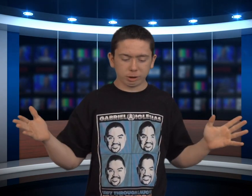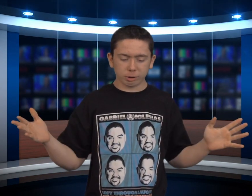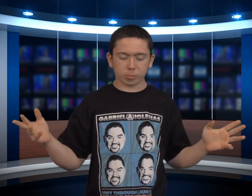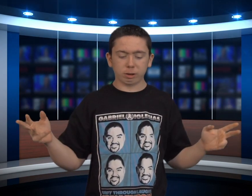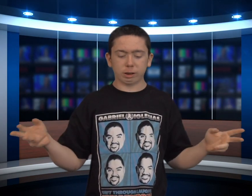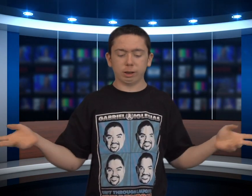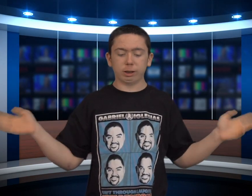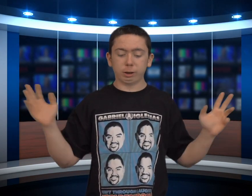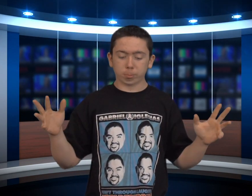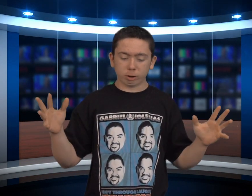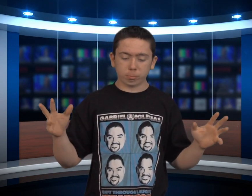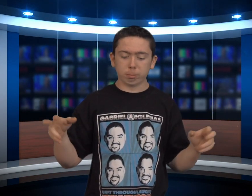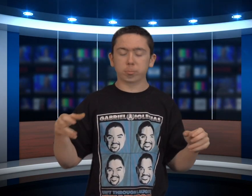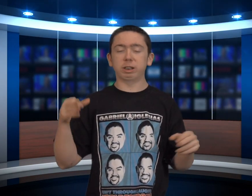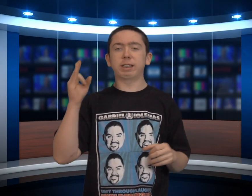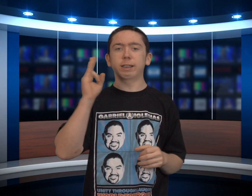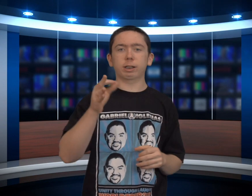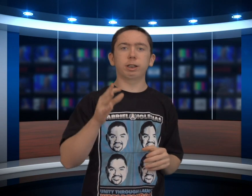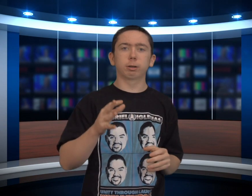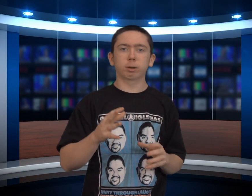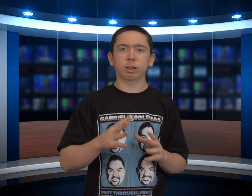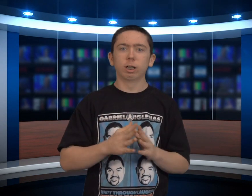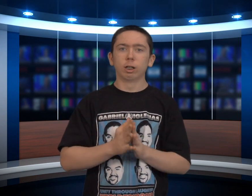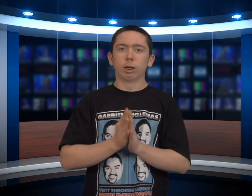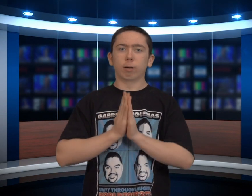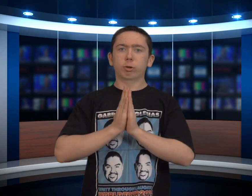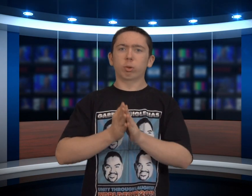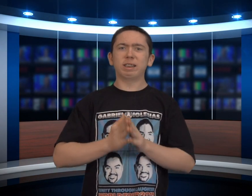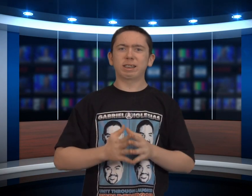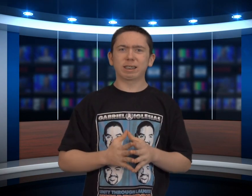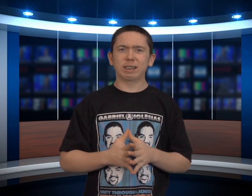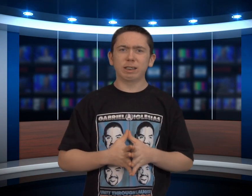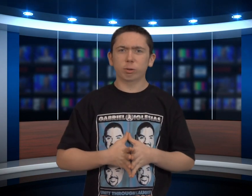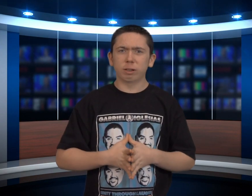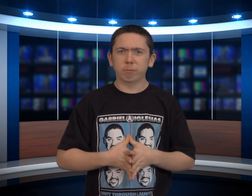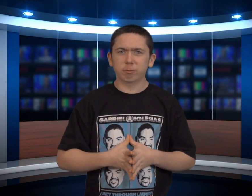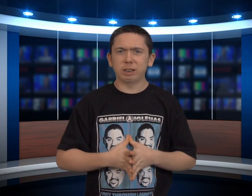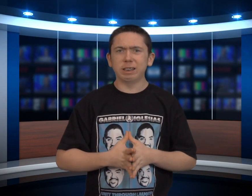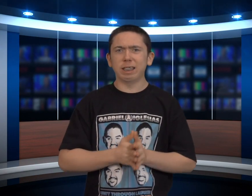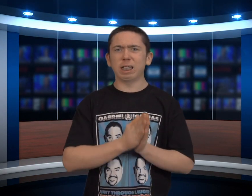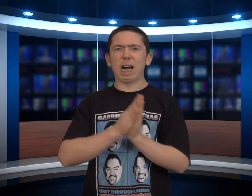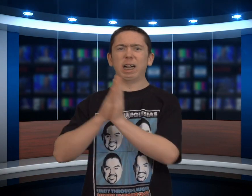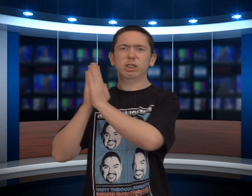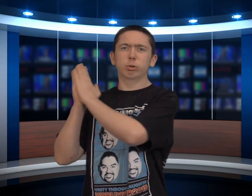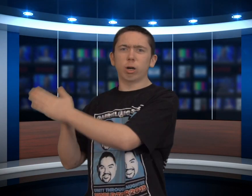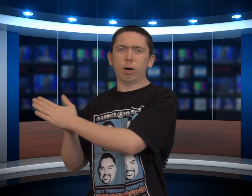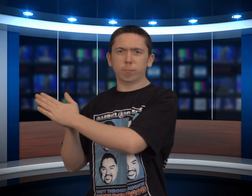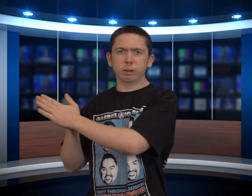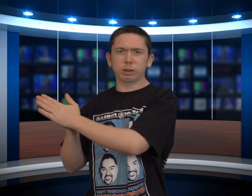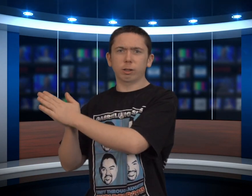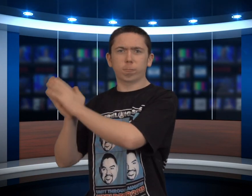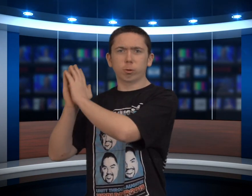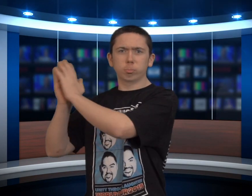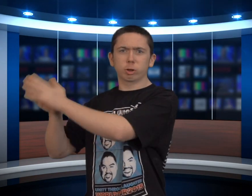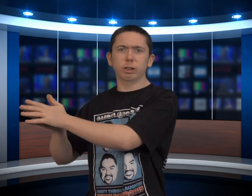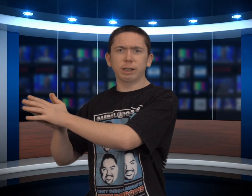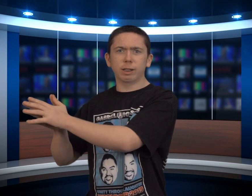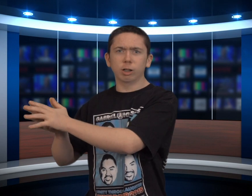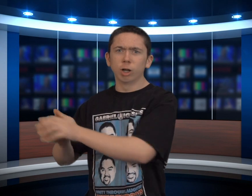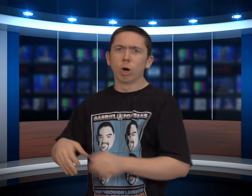this with yearbook. Remember, you can get the yearbook of 2016-2015 in the high school office. The forms are in there.